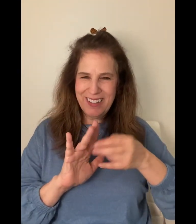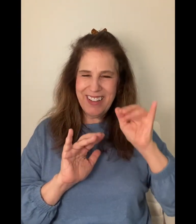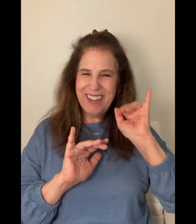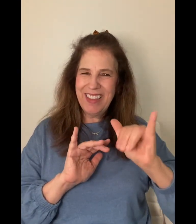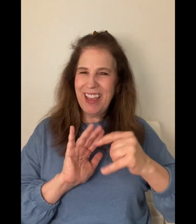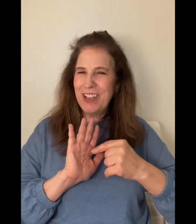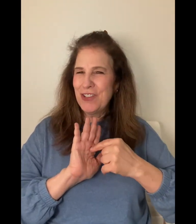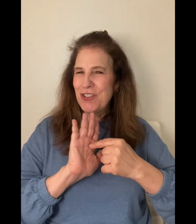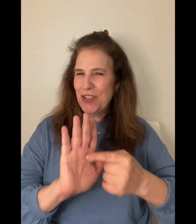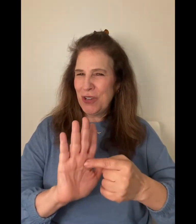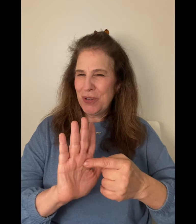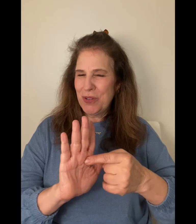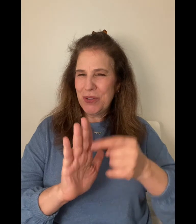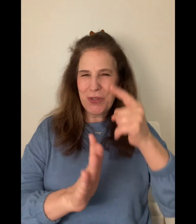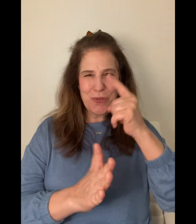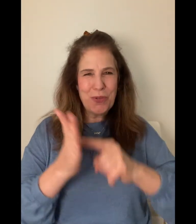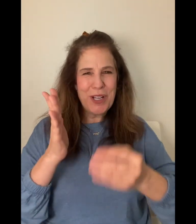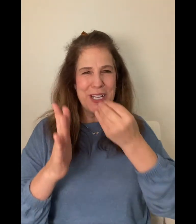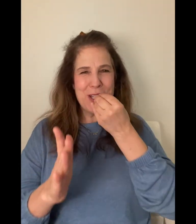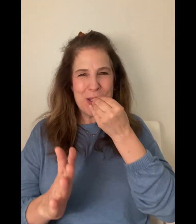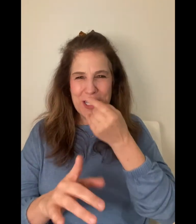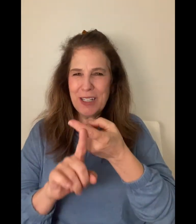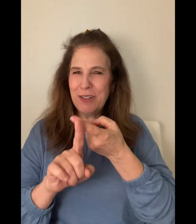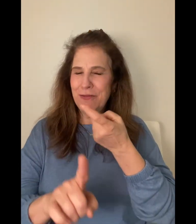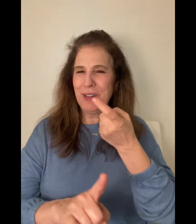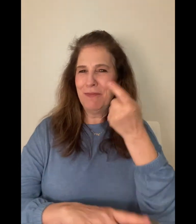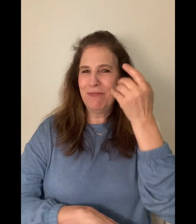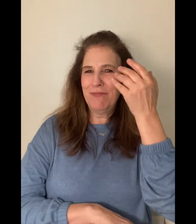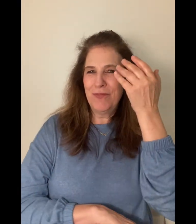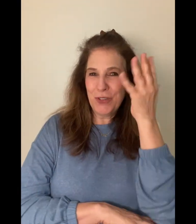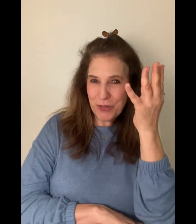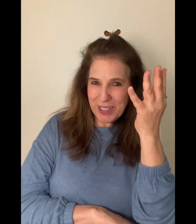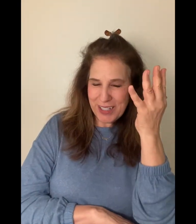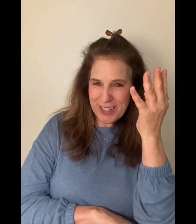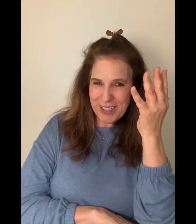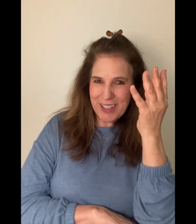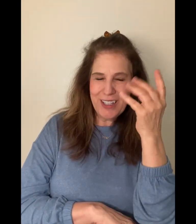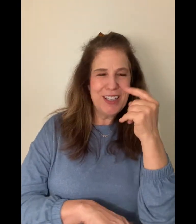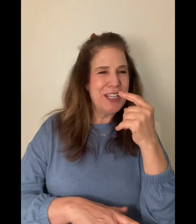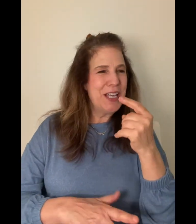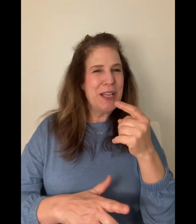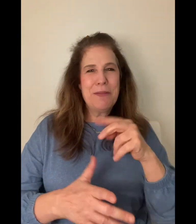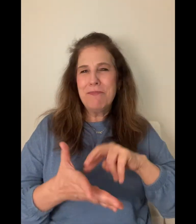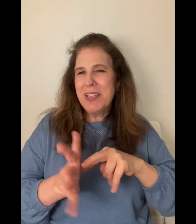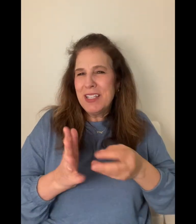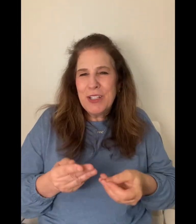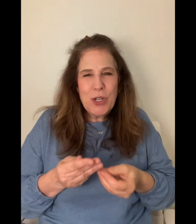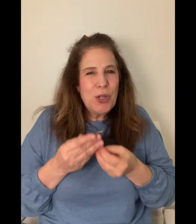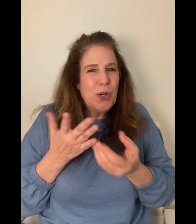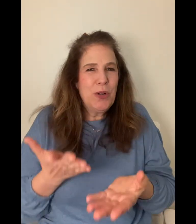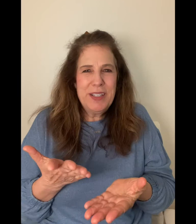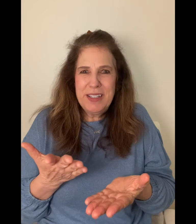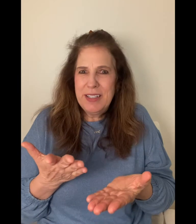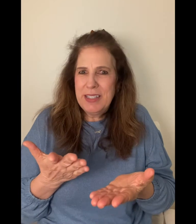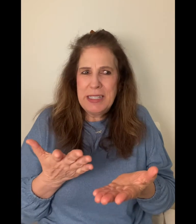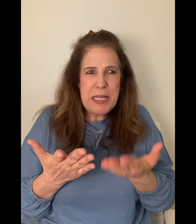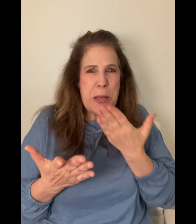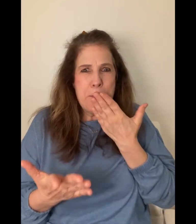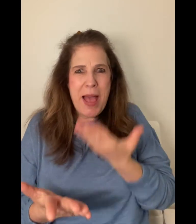question till today that should echo in the DNA of humanity. Where are you? Where are you standing? Where are you? What have you done? Because of course God knows where Adam